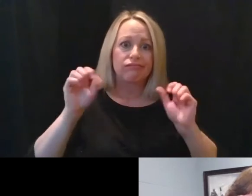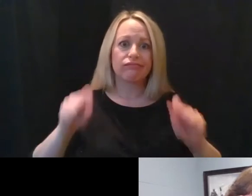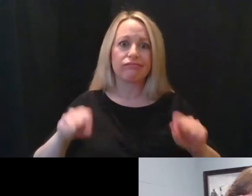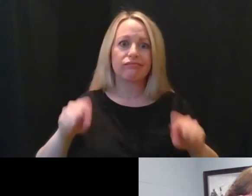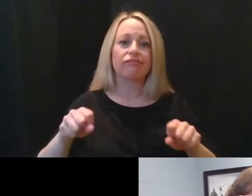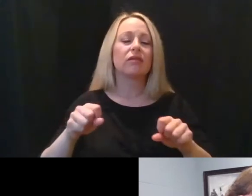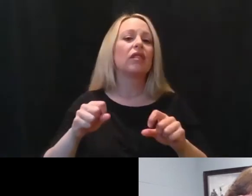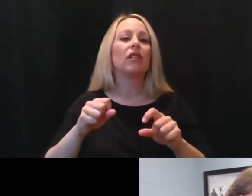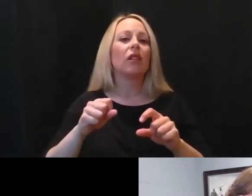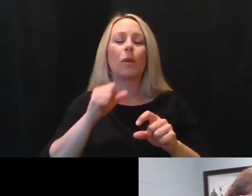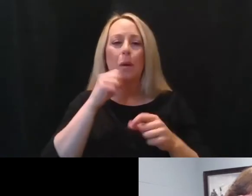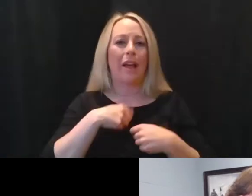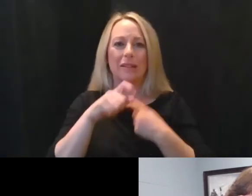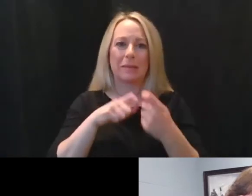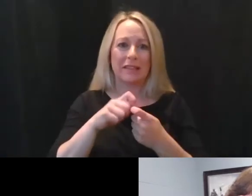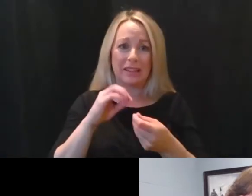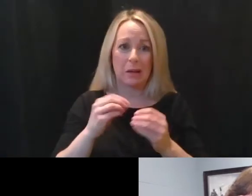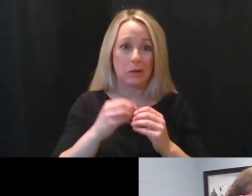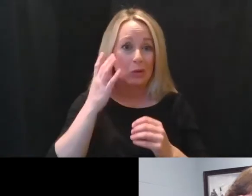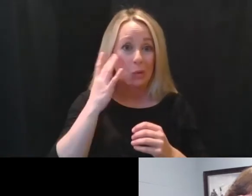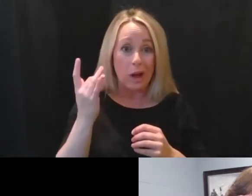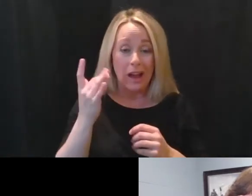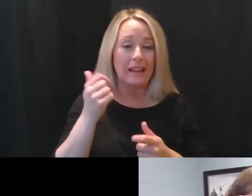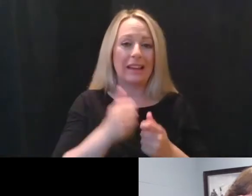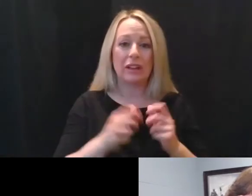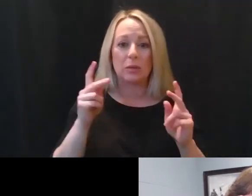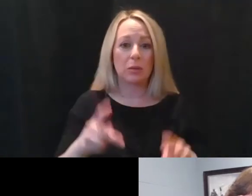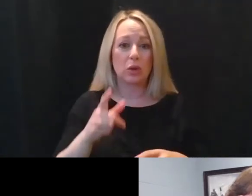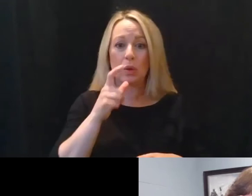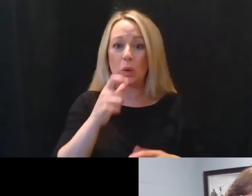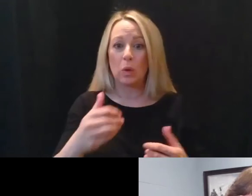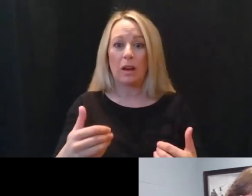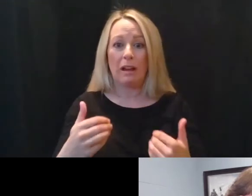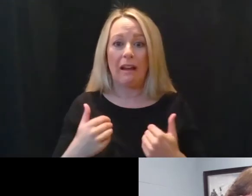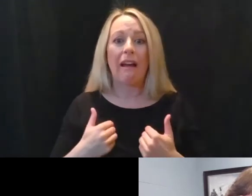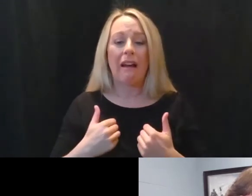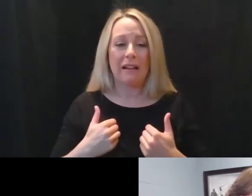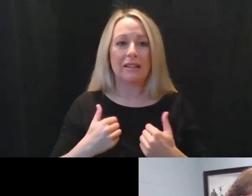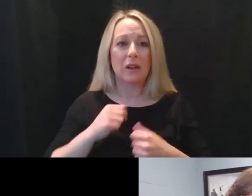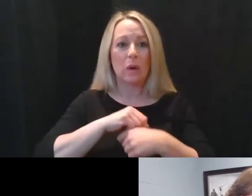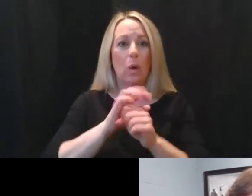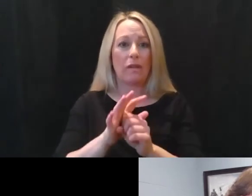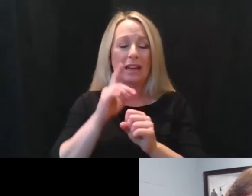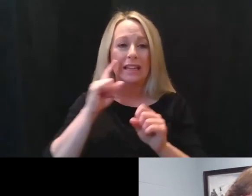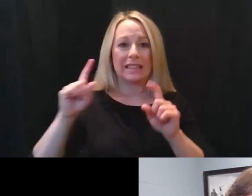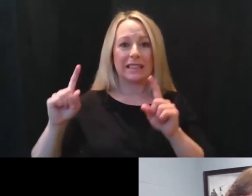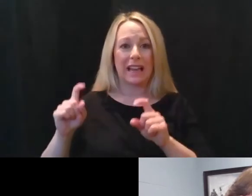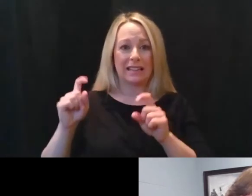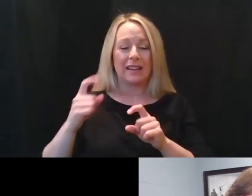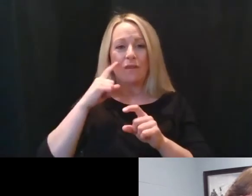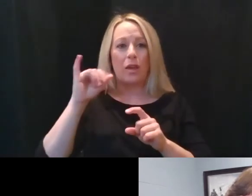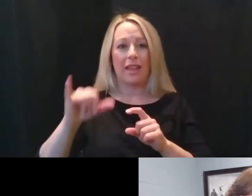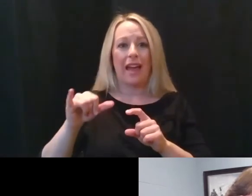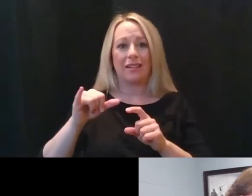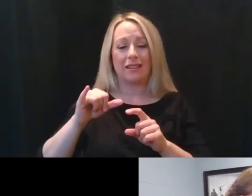numbers because not every individual that has COVID is tested for the variant. It's a